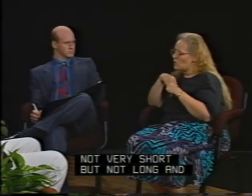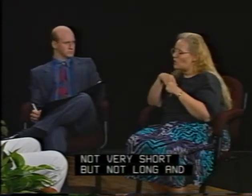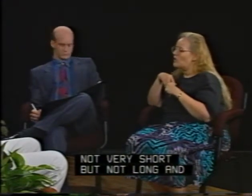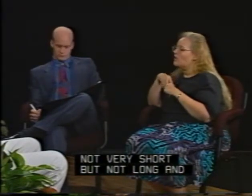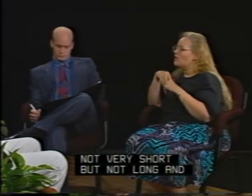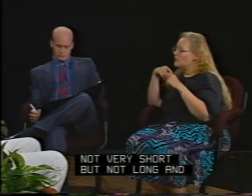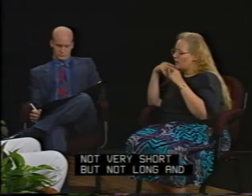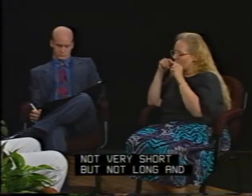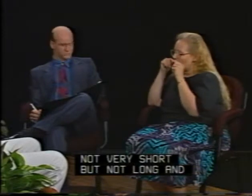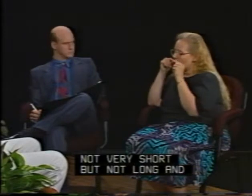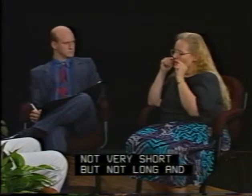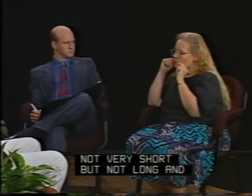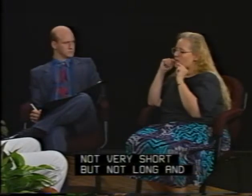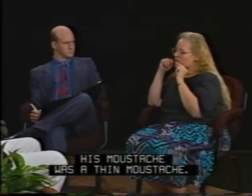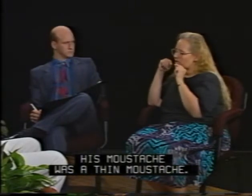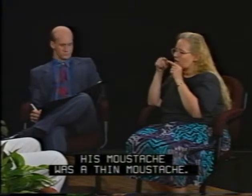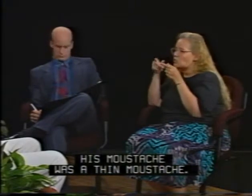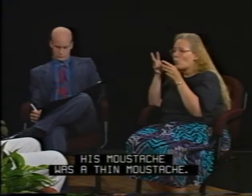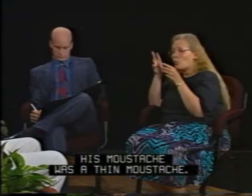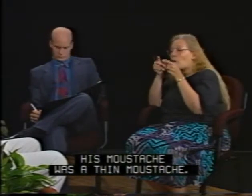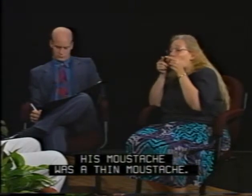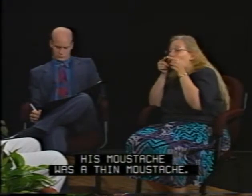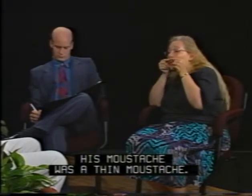long. And his mustache